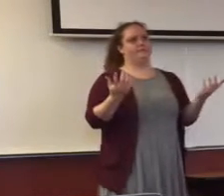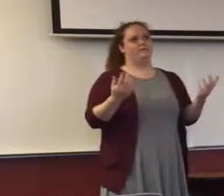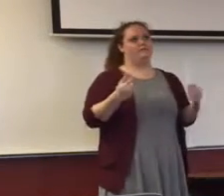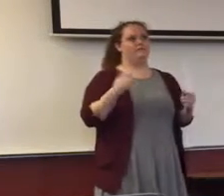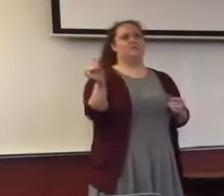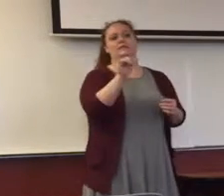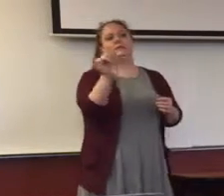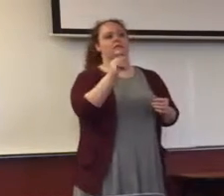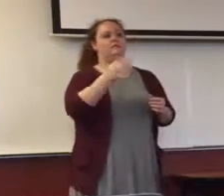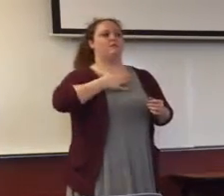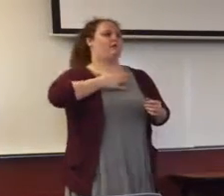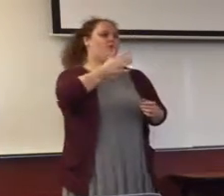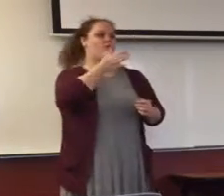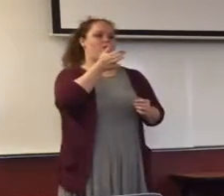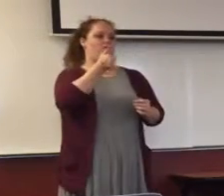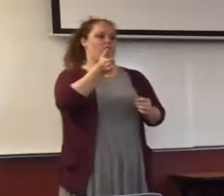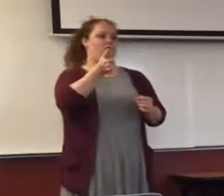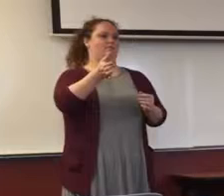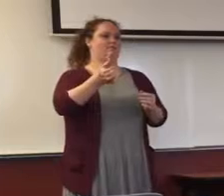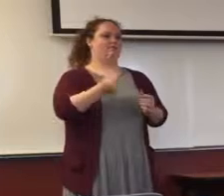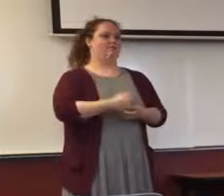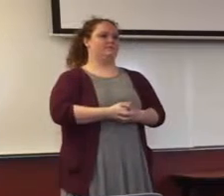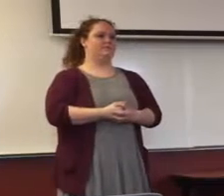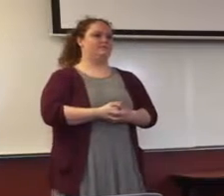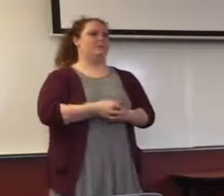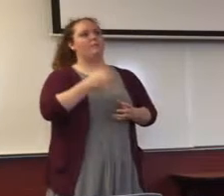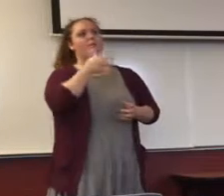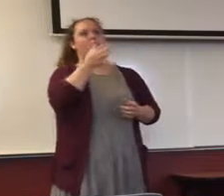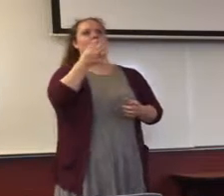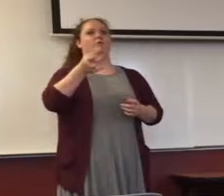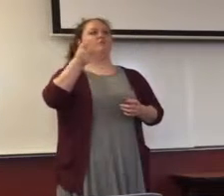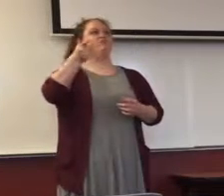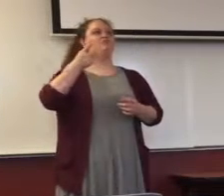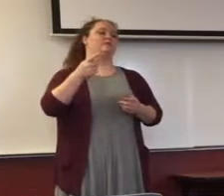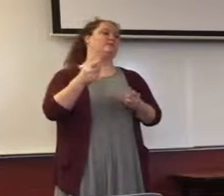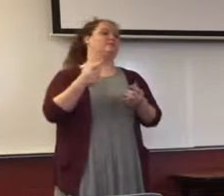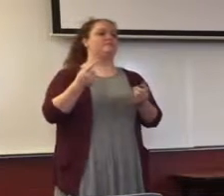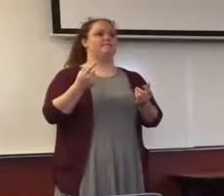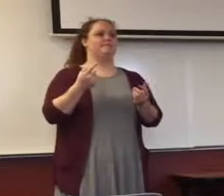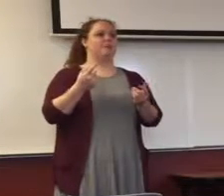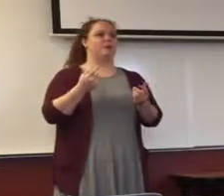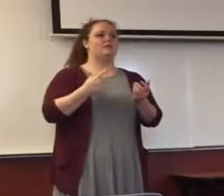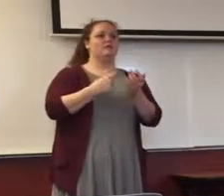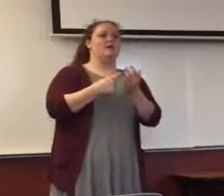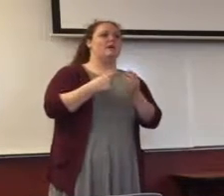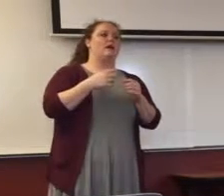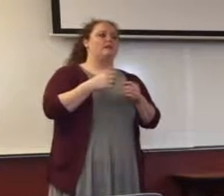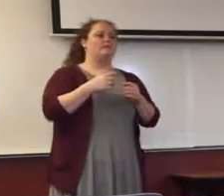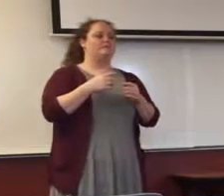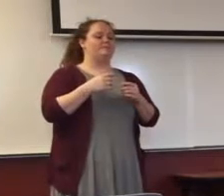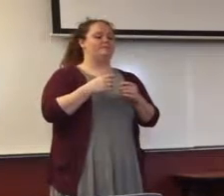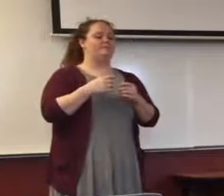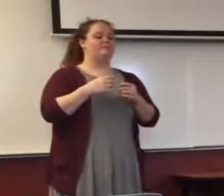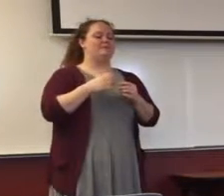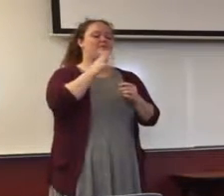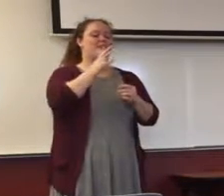like when I'm talking to my grandma and she's like talking about her church service, but she never says that she went to church. And I'm